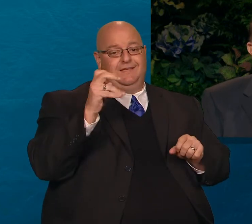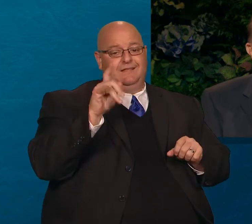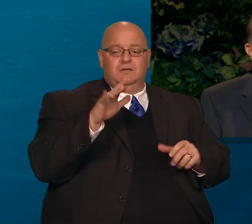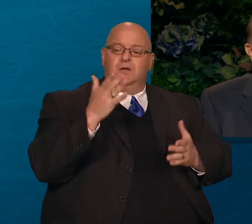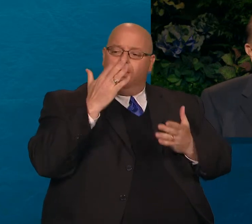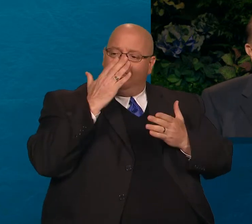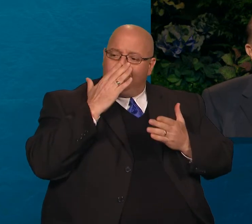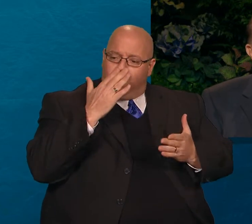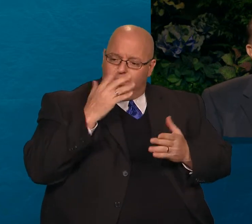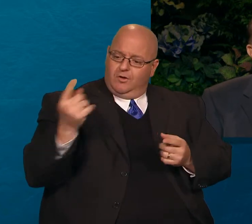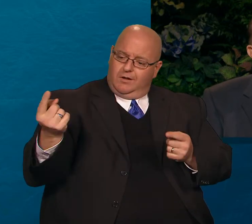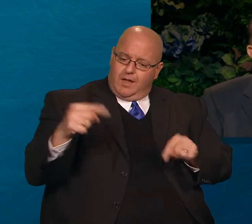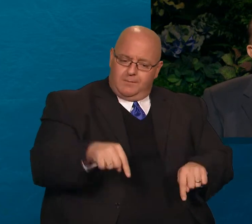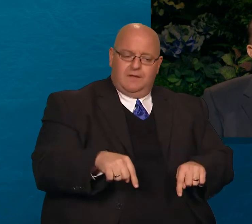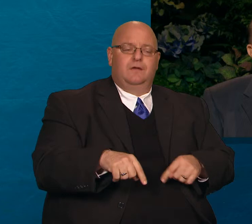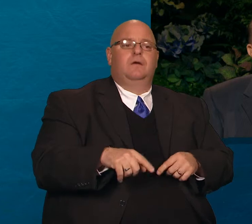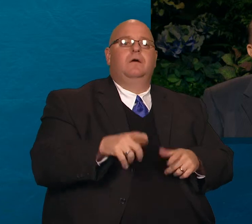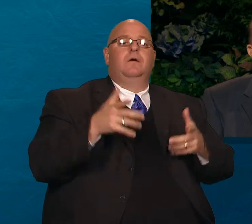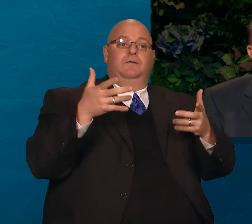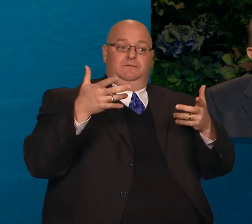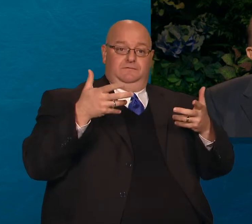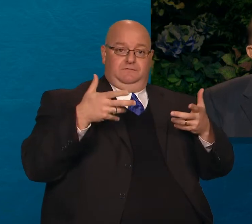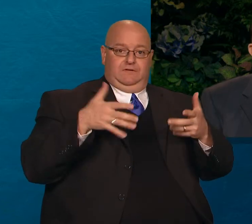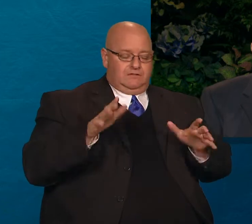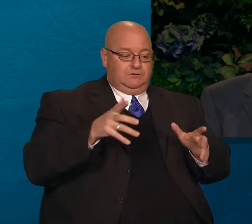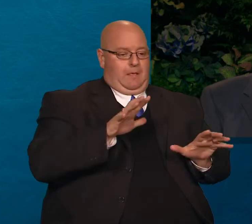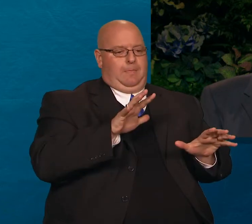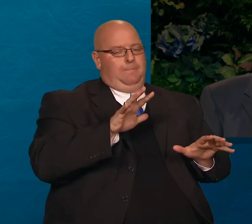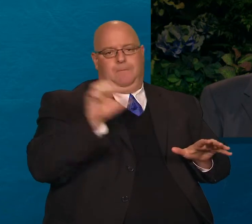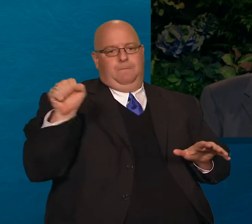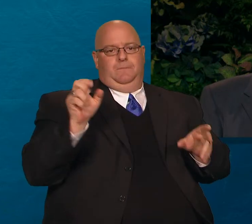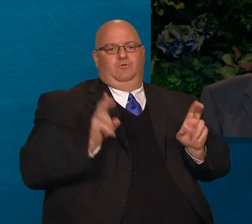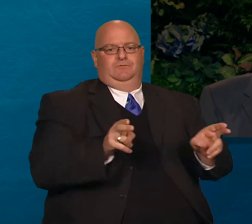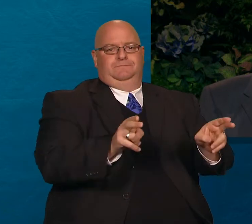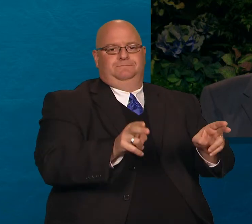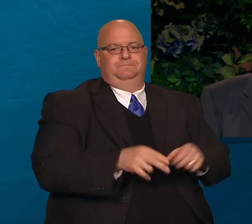him for coming, after which he made a hurried exit.